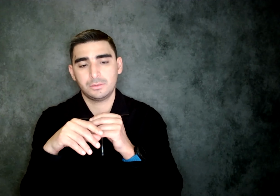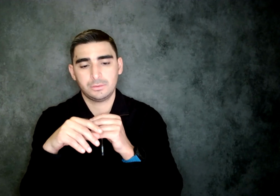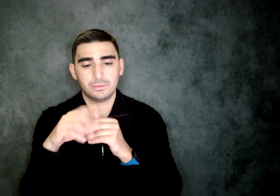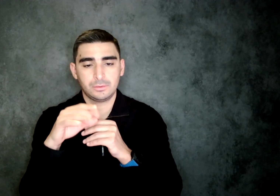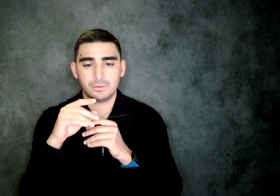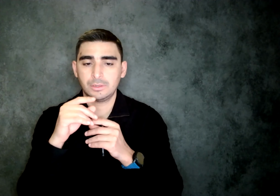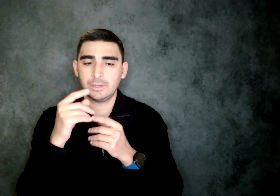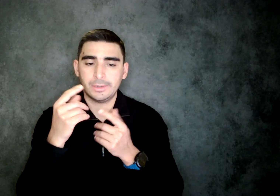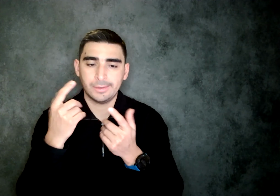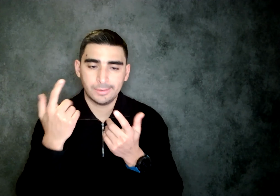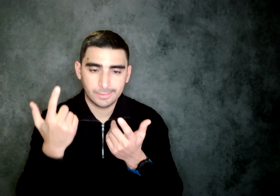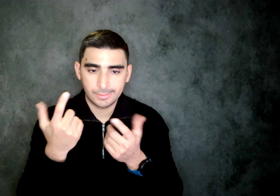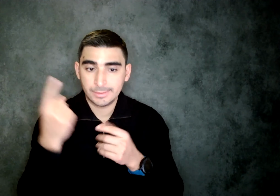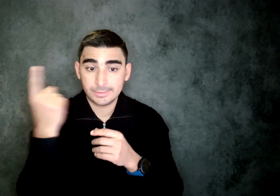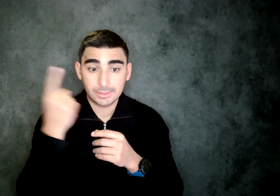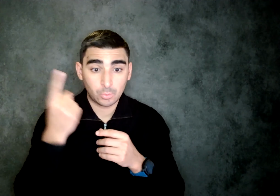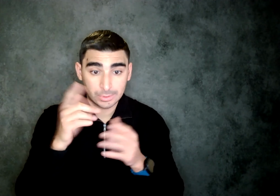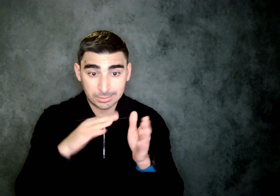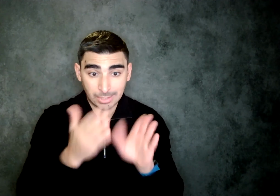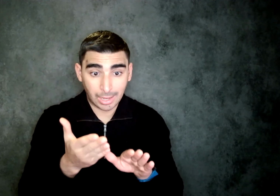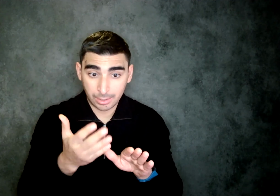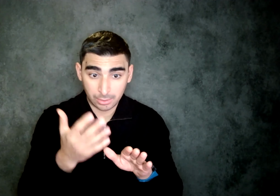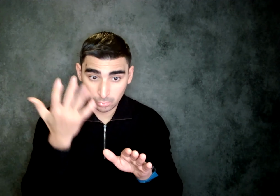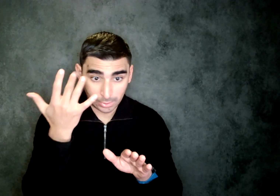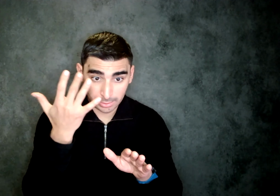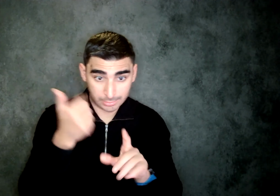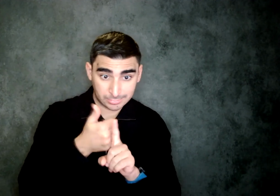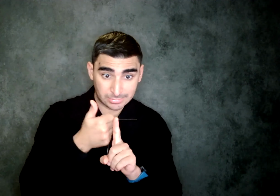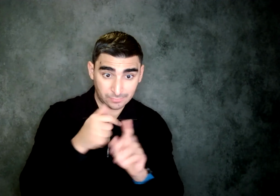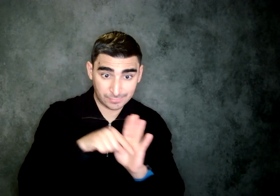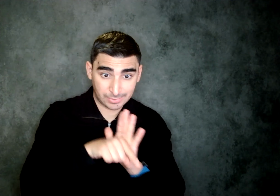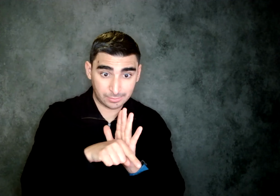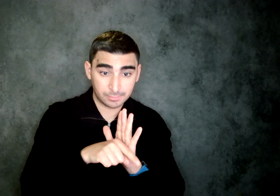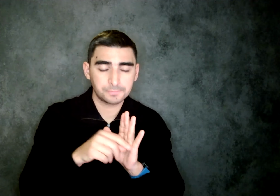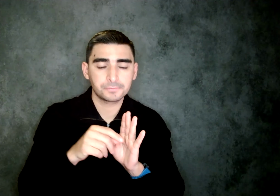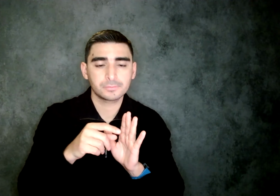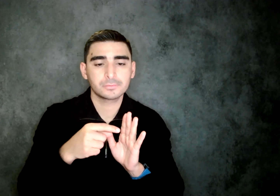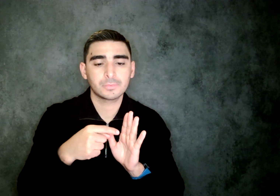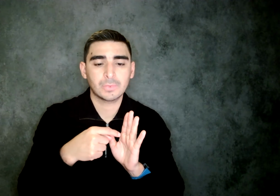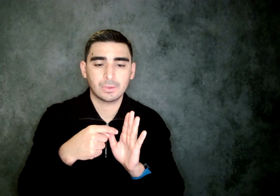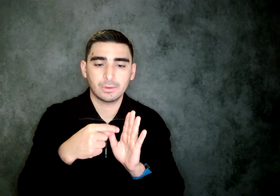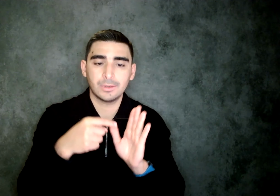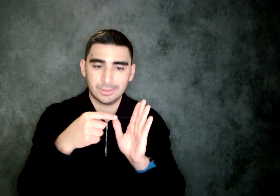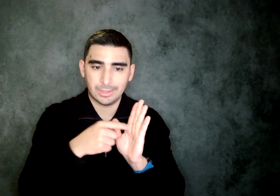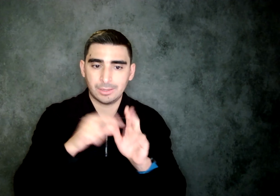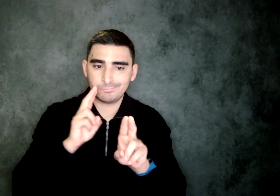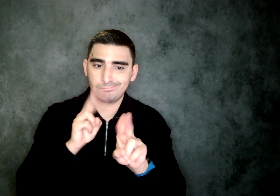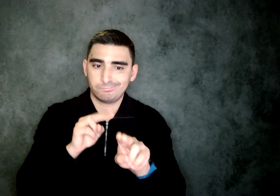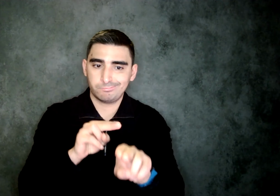Unfortunately, when someone does die by suicide in our community, we all know that causes more trauma. Right?